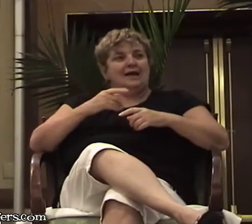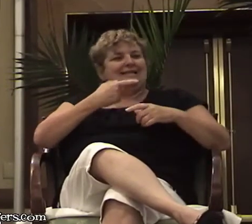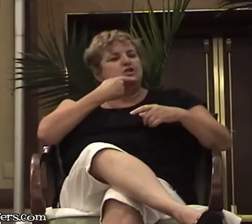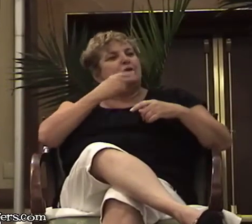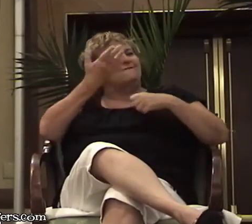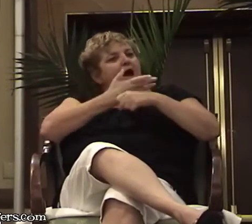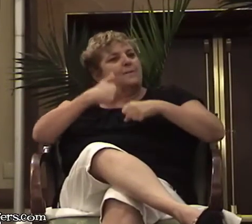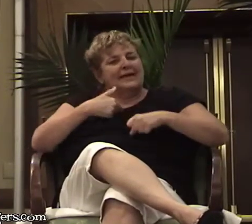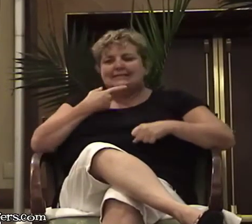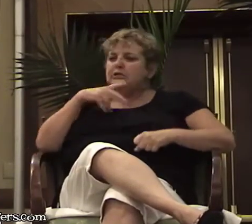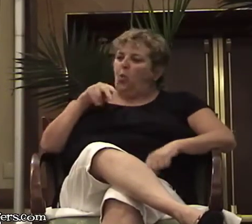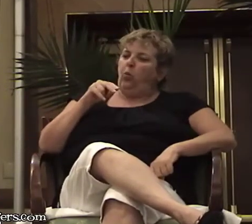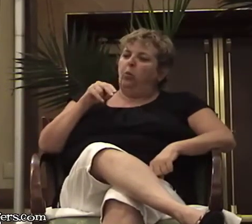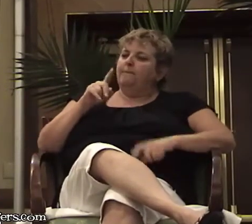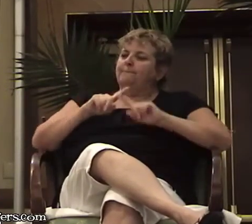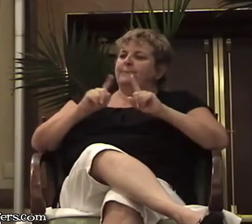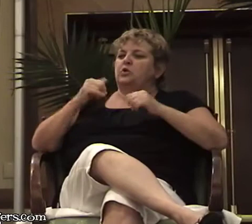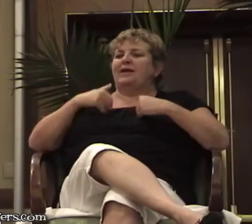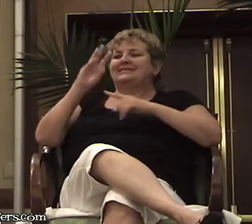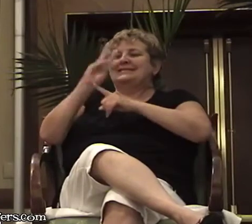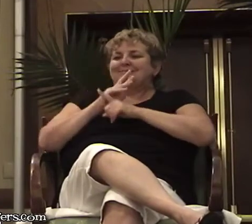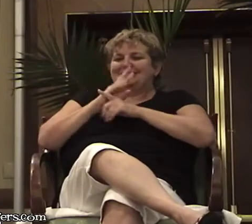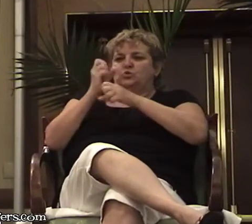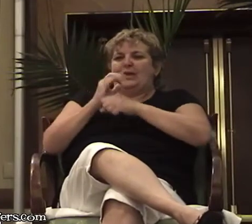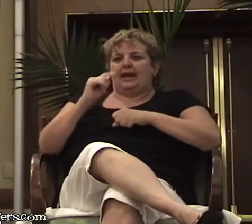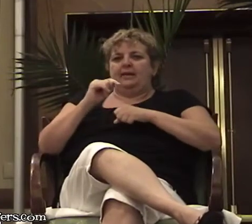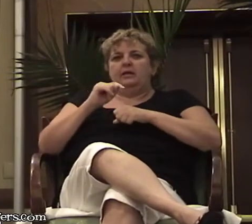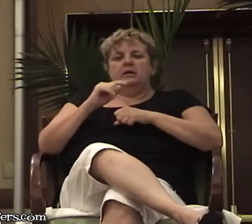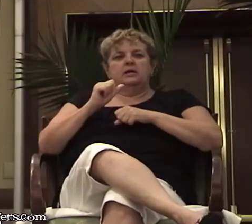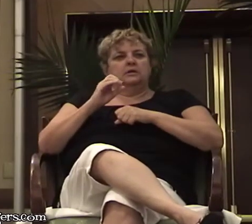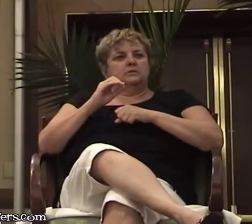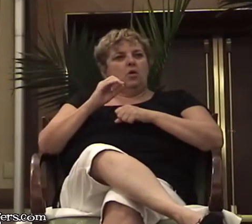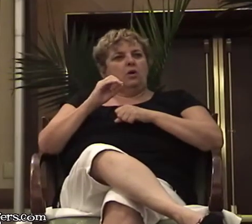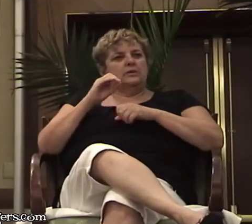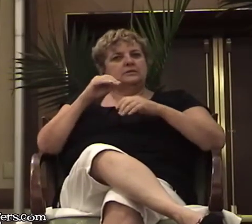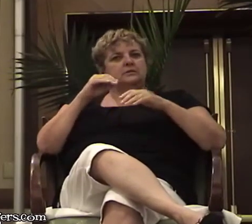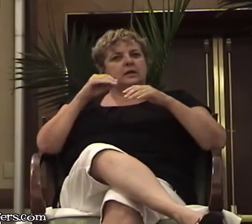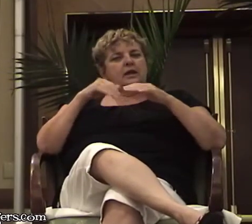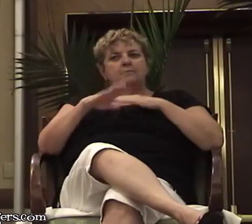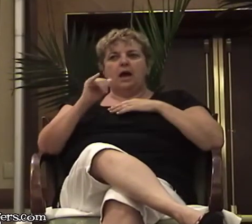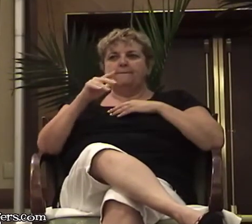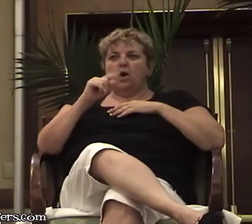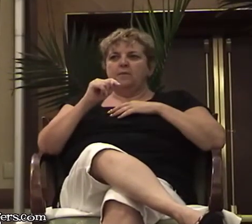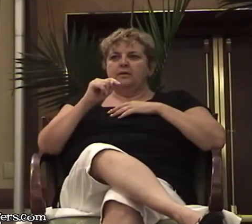very first apartment ever in my life, watching TV, and all of a sudden, Sally Struthers came.